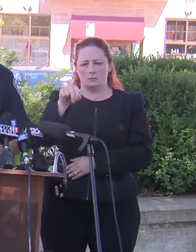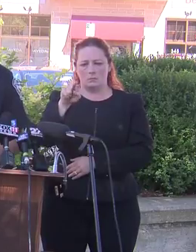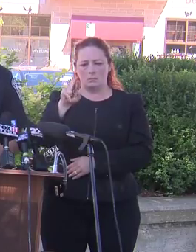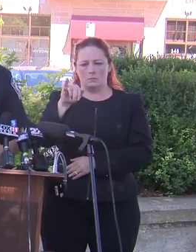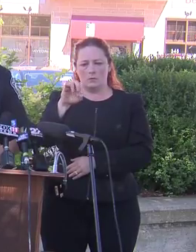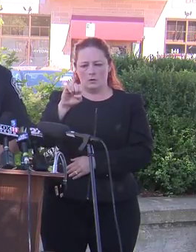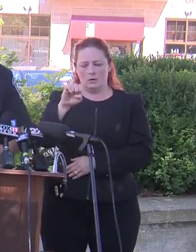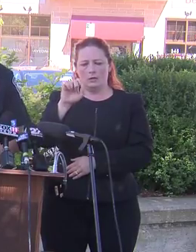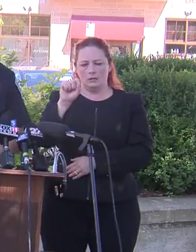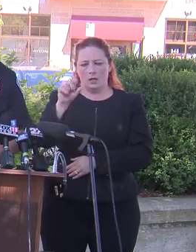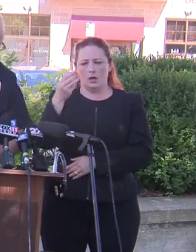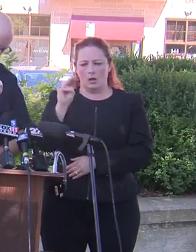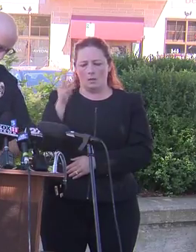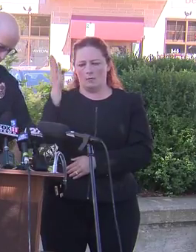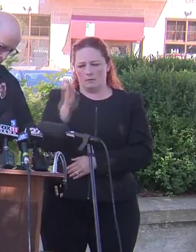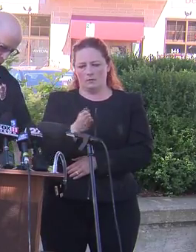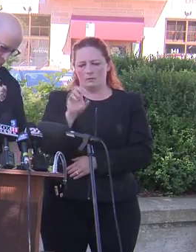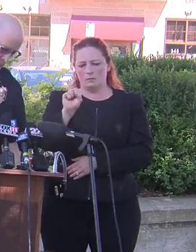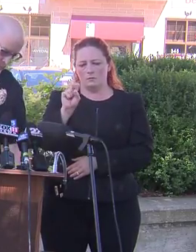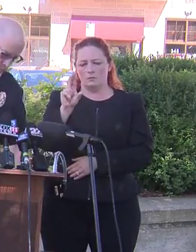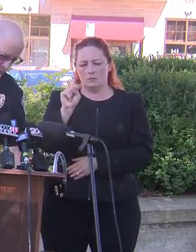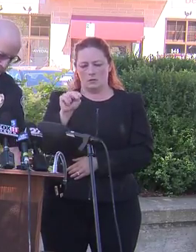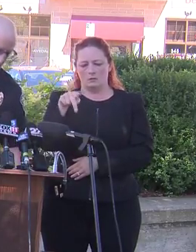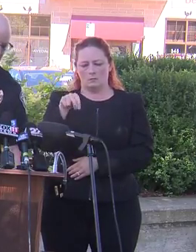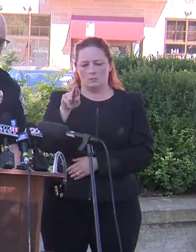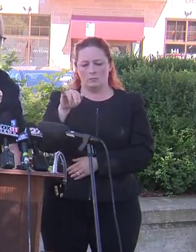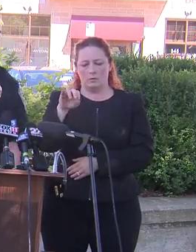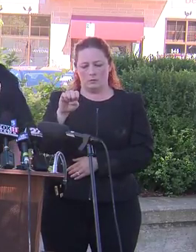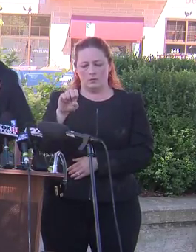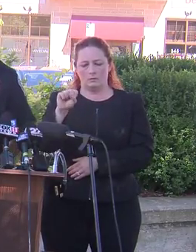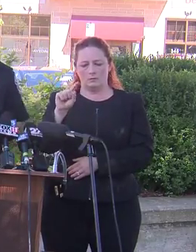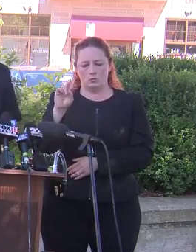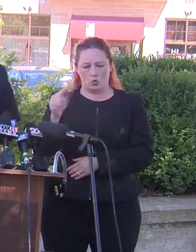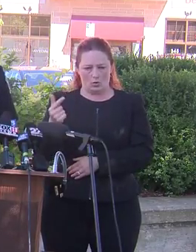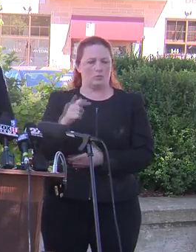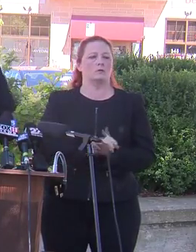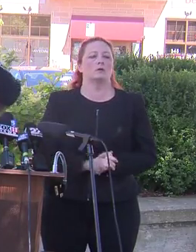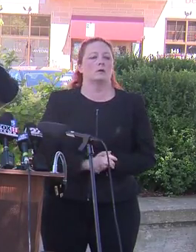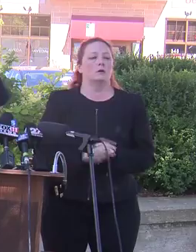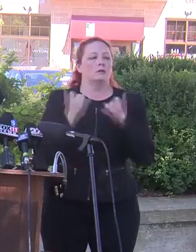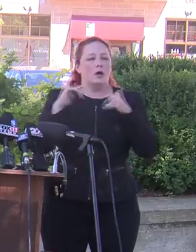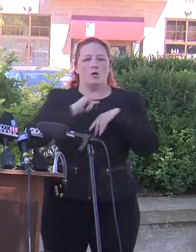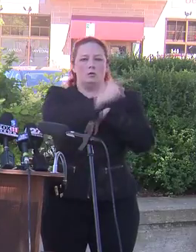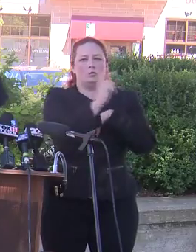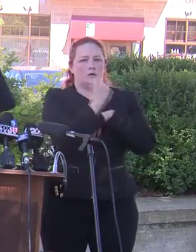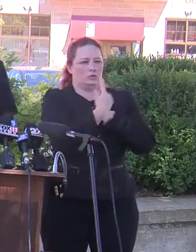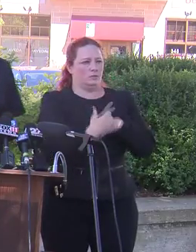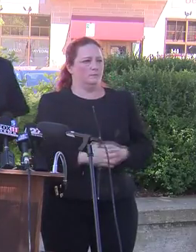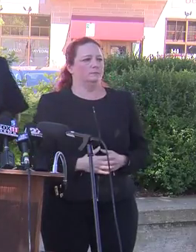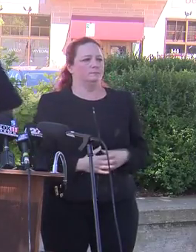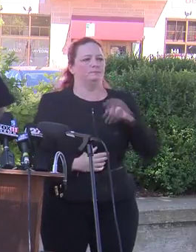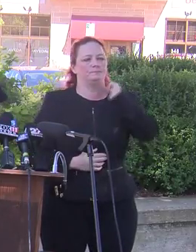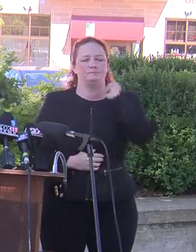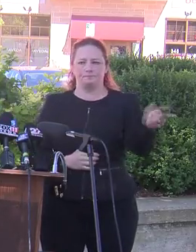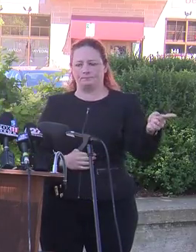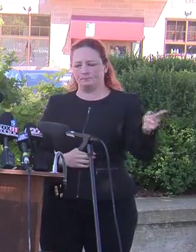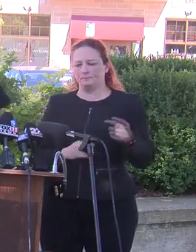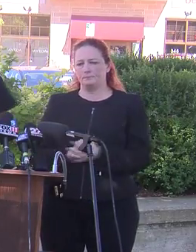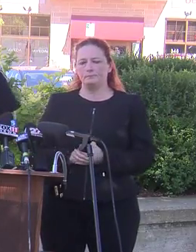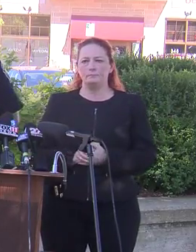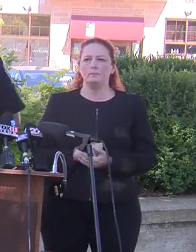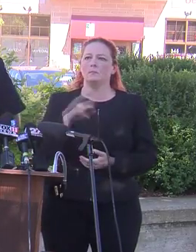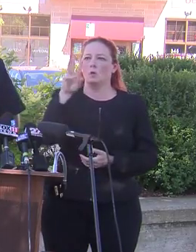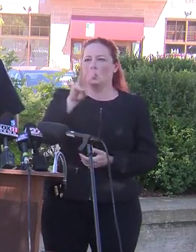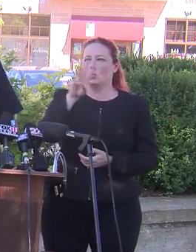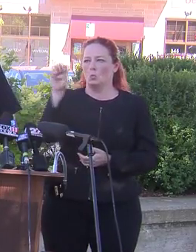cityofsunprairie.com/Sun Prairie Strong. All right. With that, I will open it up for any questions. Chief, We Energies says that